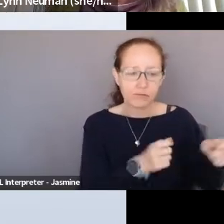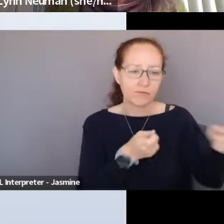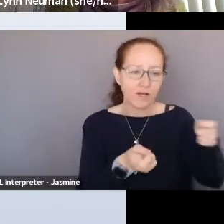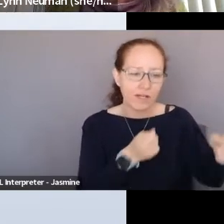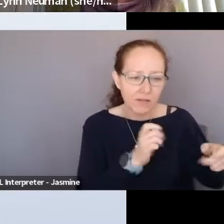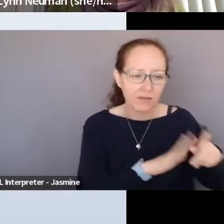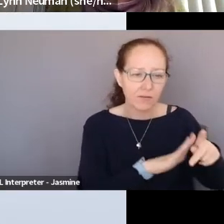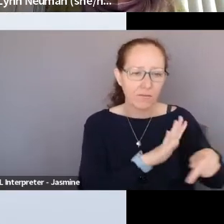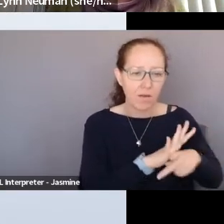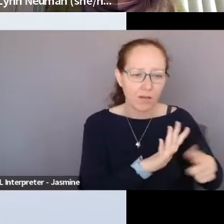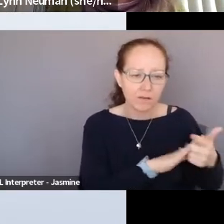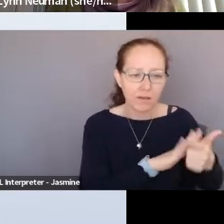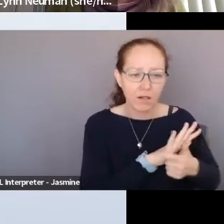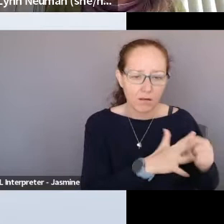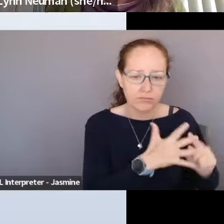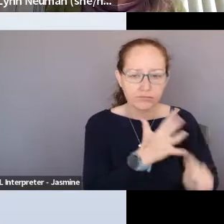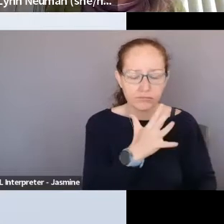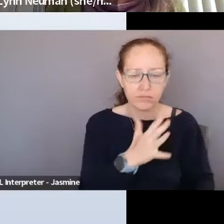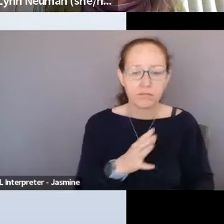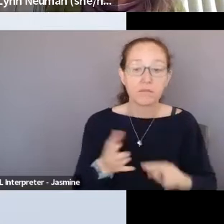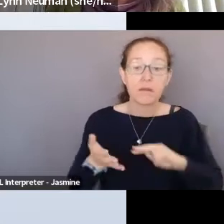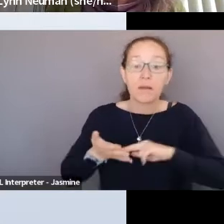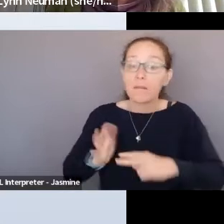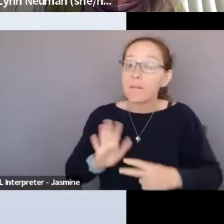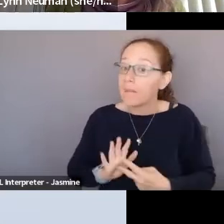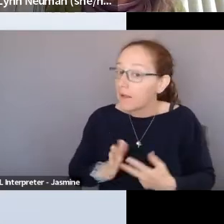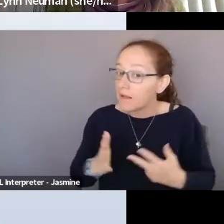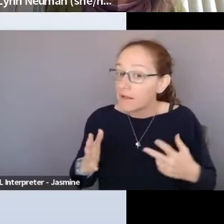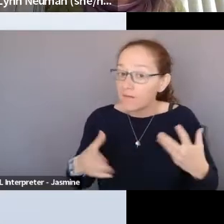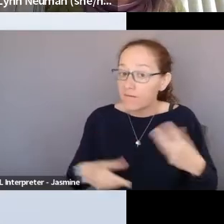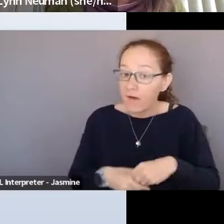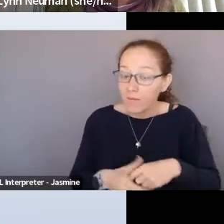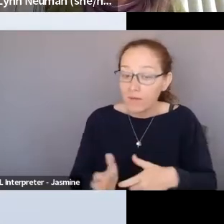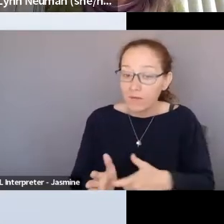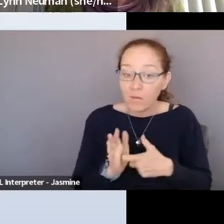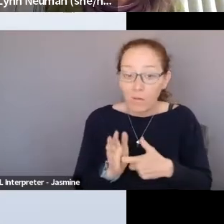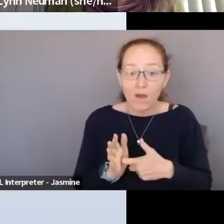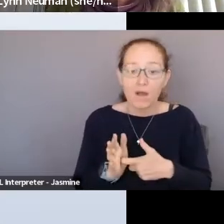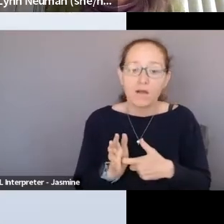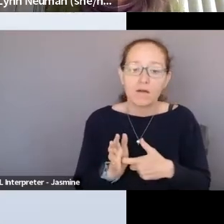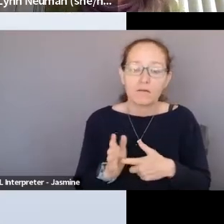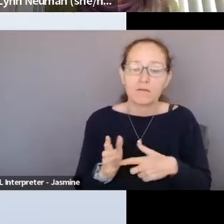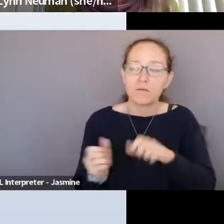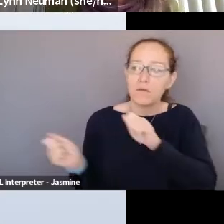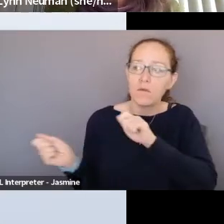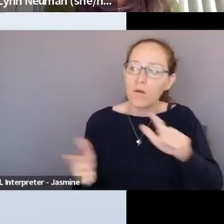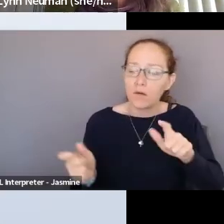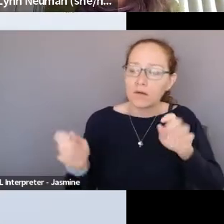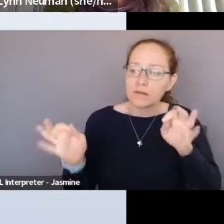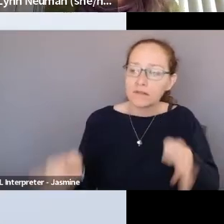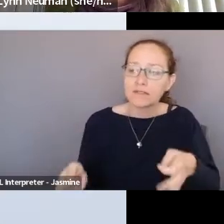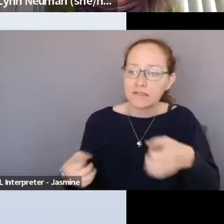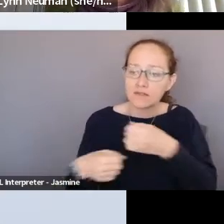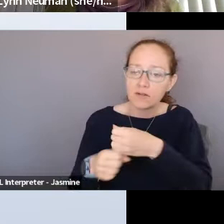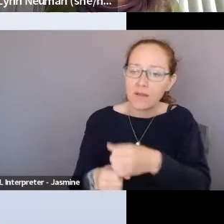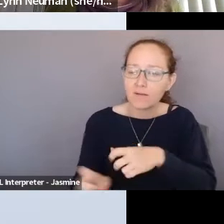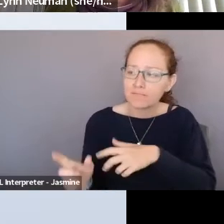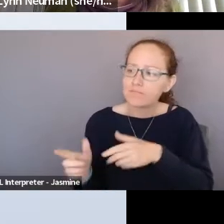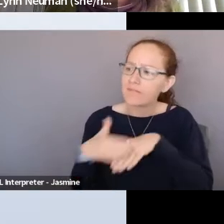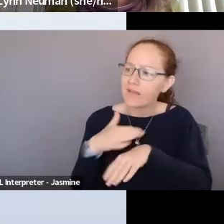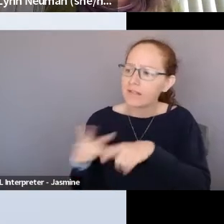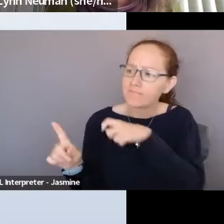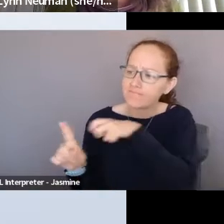Meaningful involvement requires effective access to all decision makers. How do you do that? And the ability in